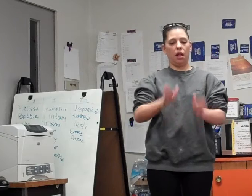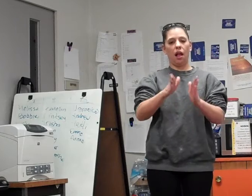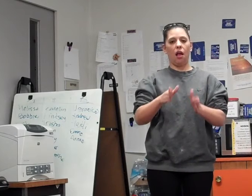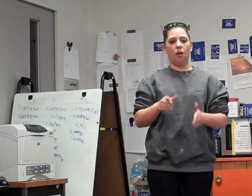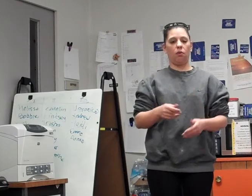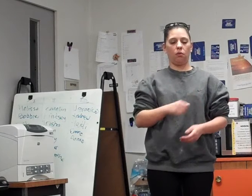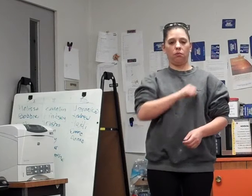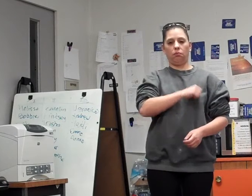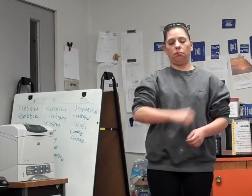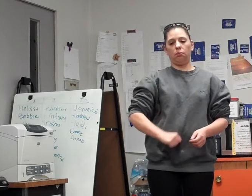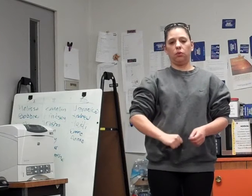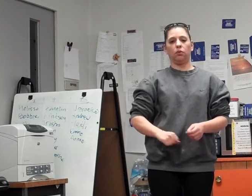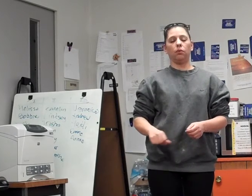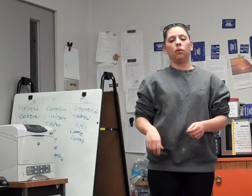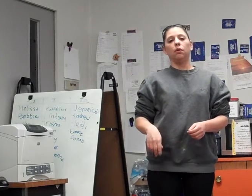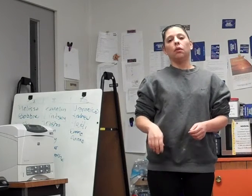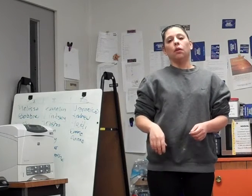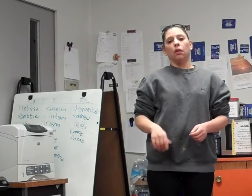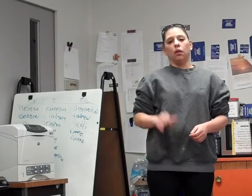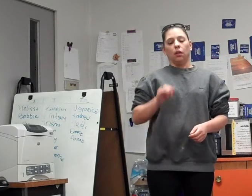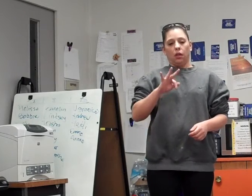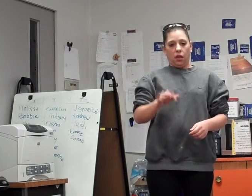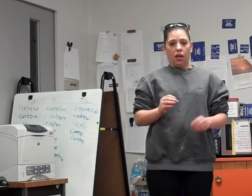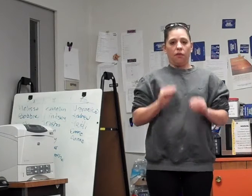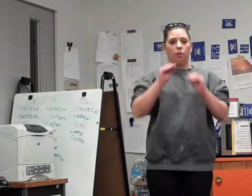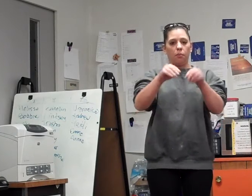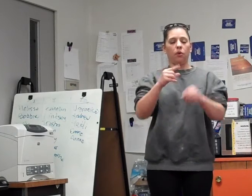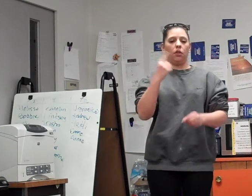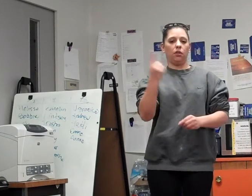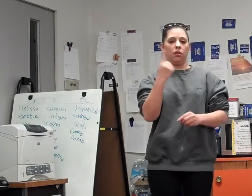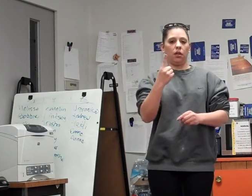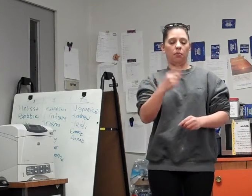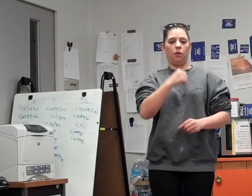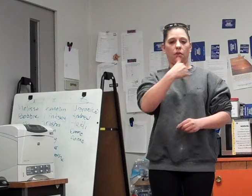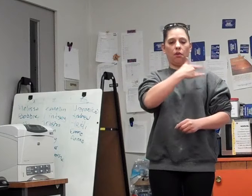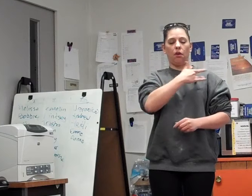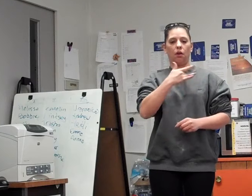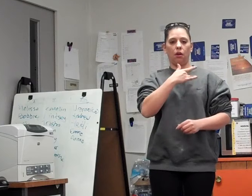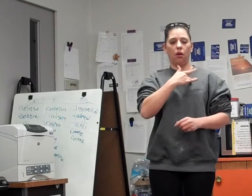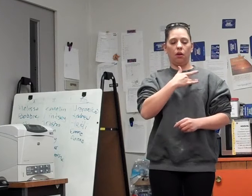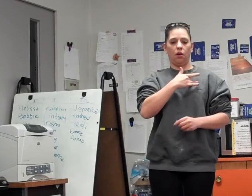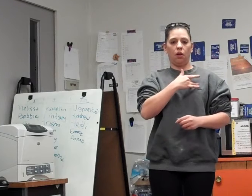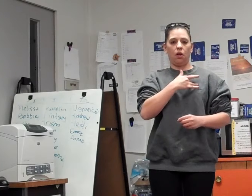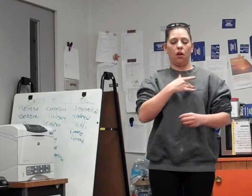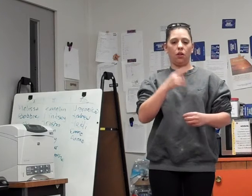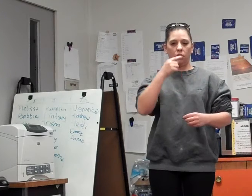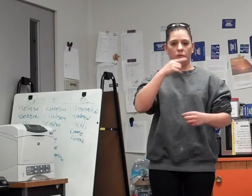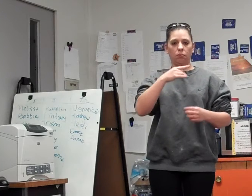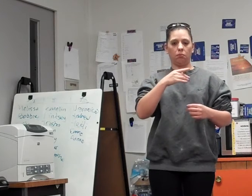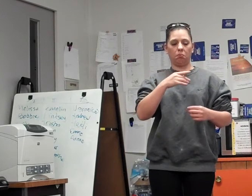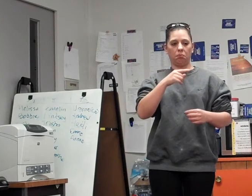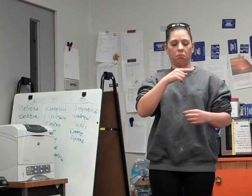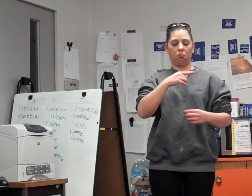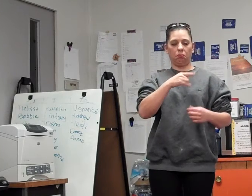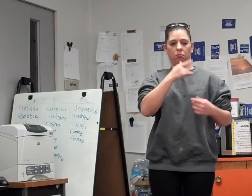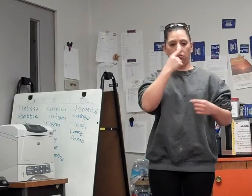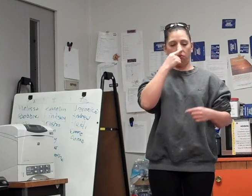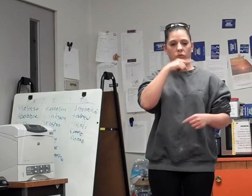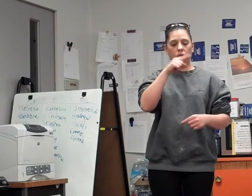If there's somebody that we put on a heart monitor, this has happened where we put them on a heart monitor, their heart rate is above 150